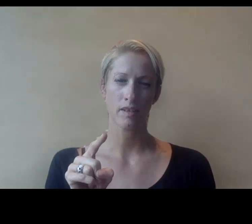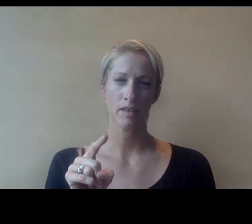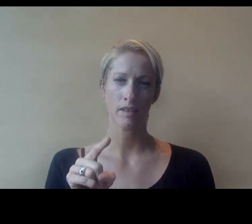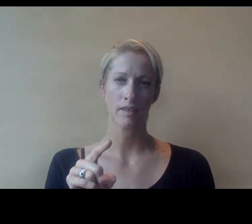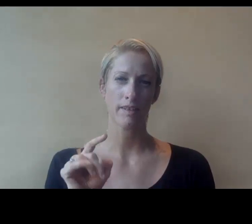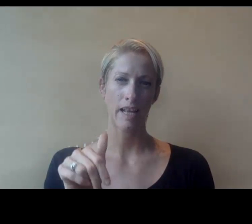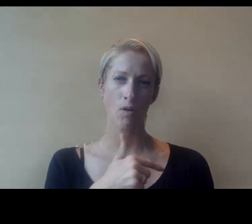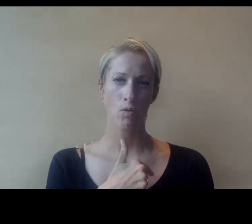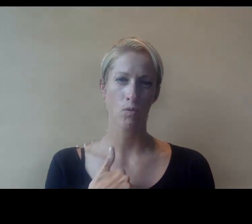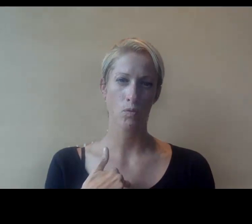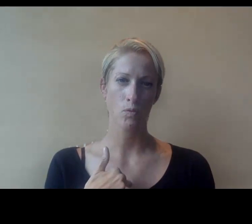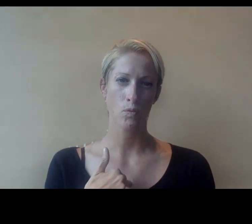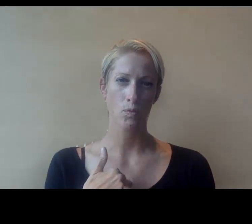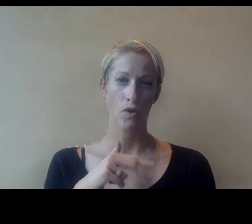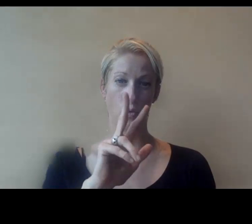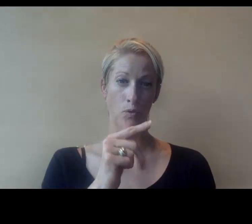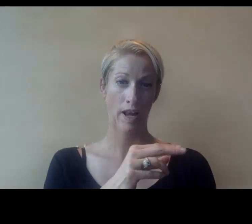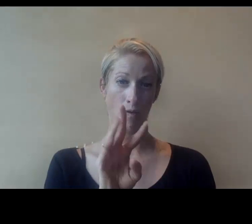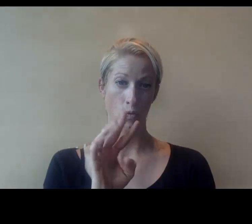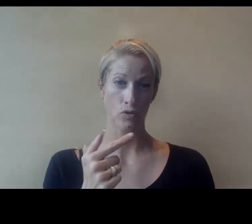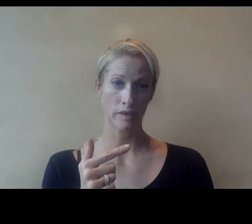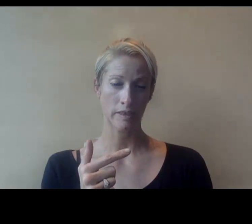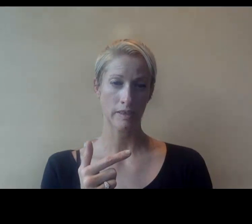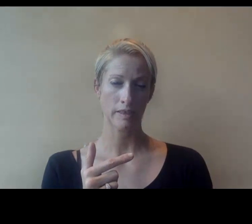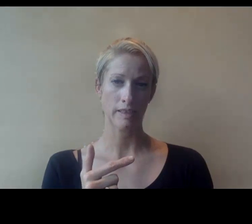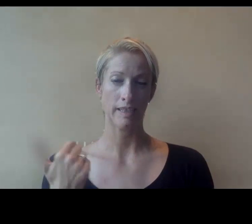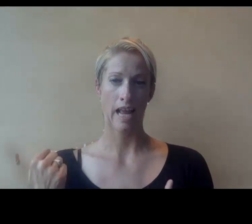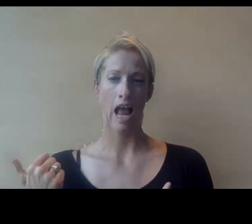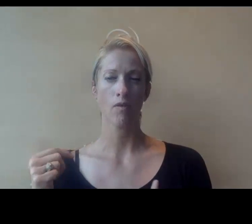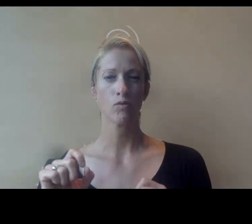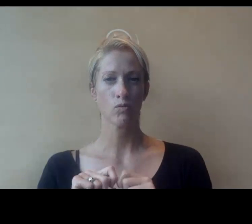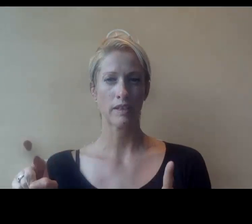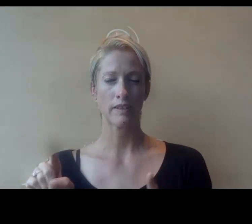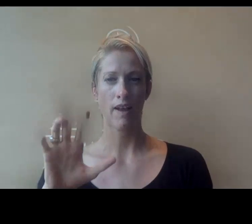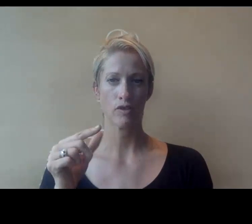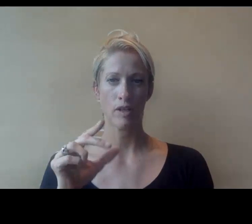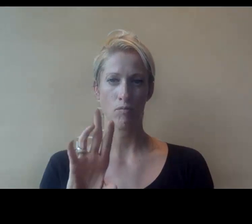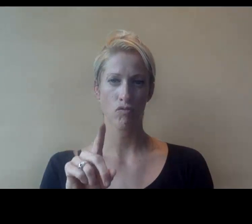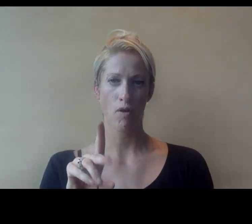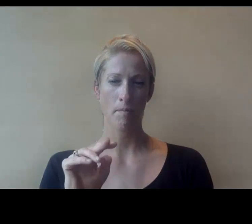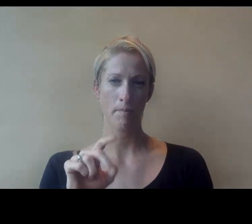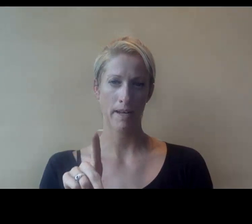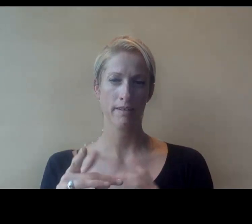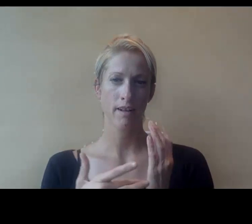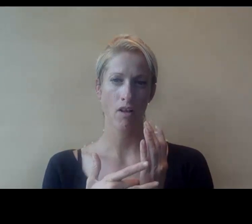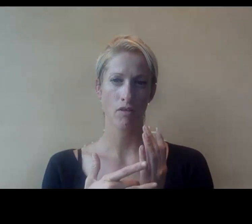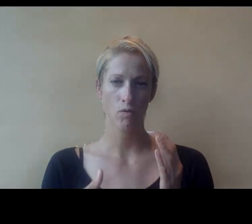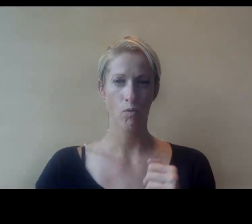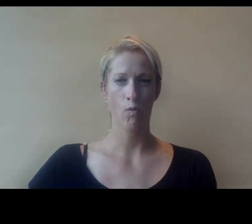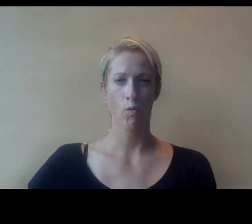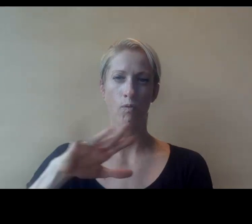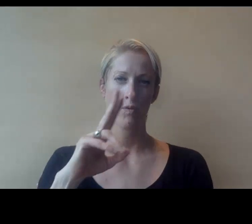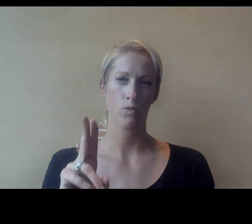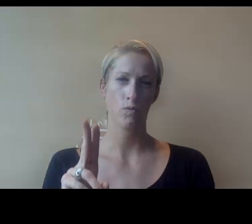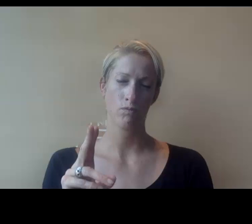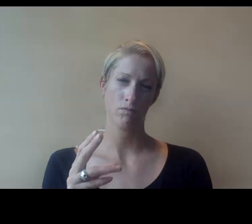identified labor shortages. Now, with the need to build out 5G and broadband technologies across the United States,